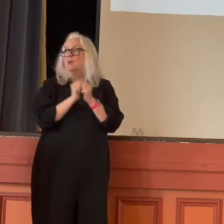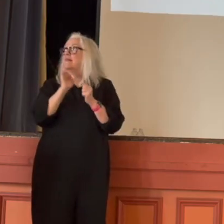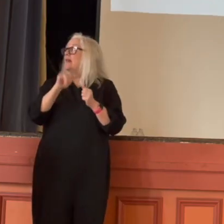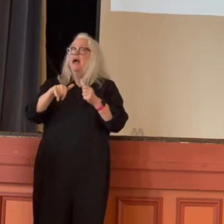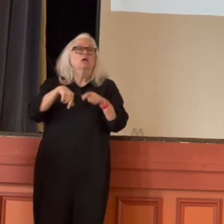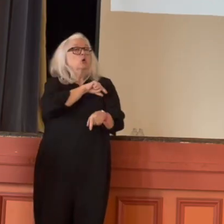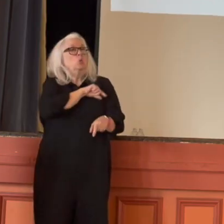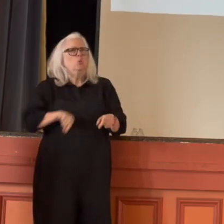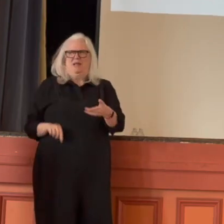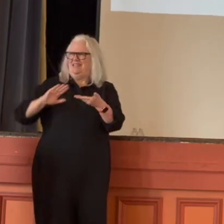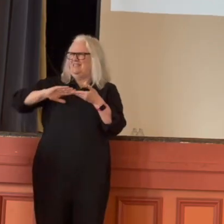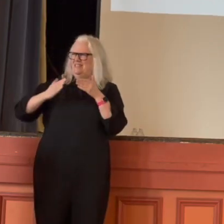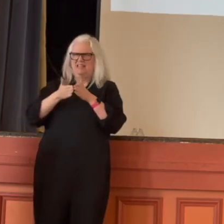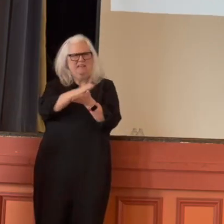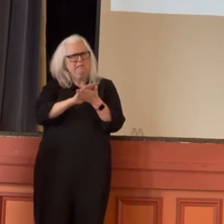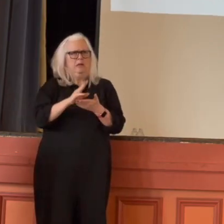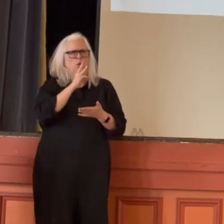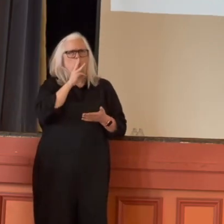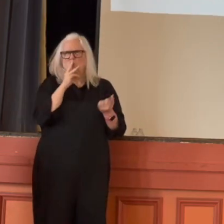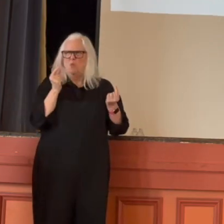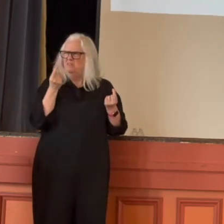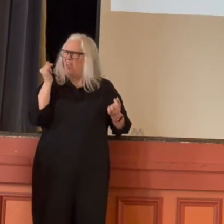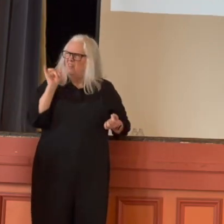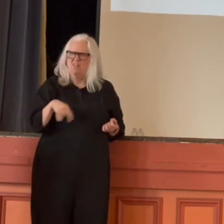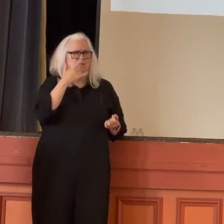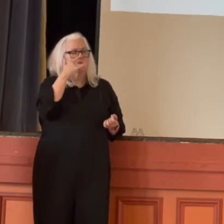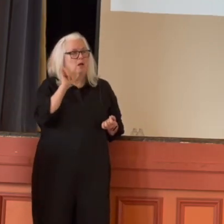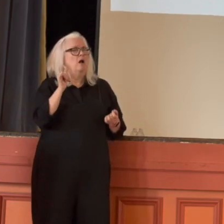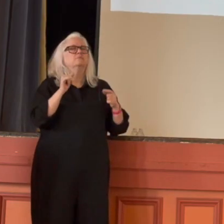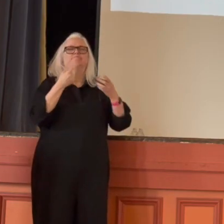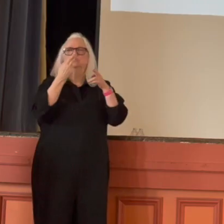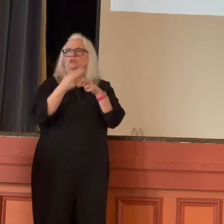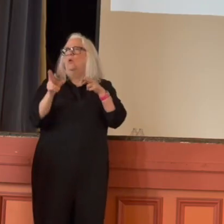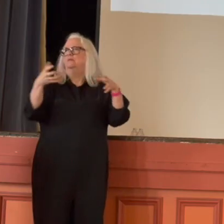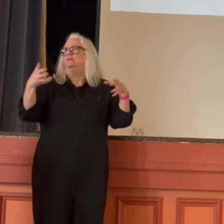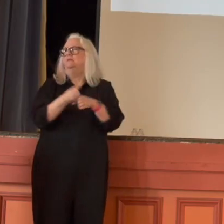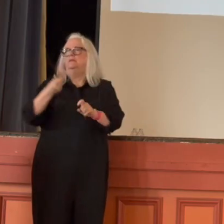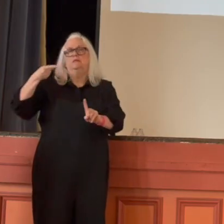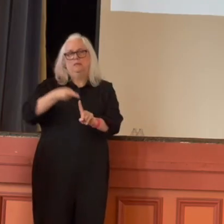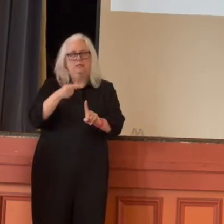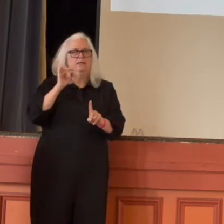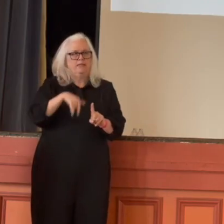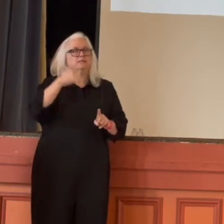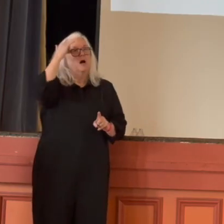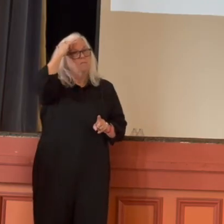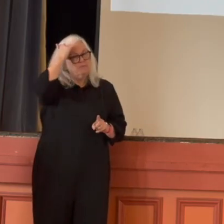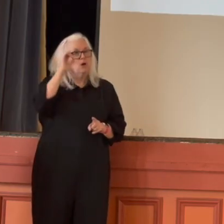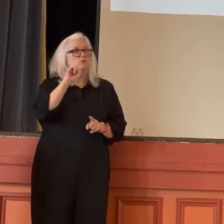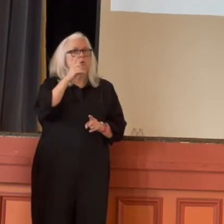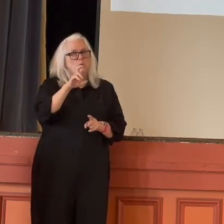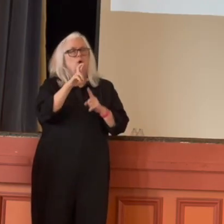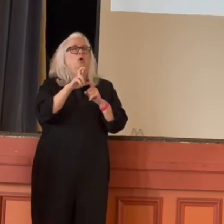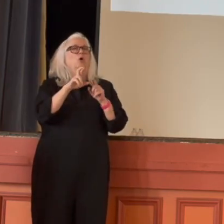Clean Waters, what is this? So just a brief overview, the Queen City Clean Waters is Buffalo Sewer Authority's long-term investment in